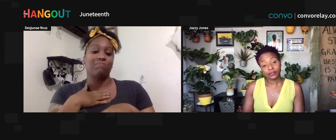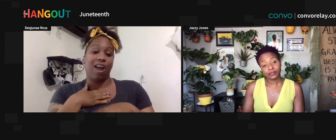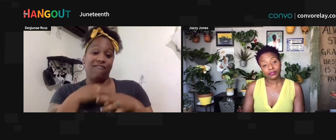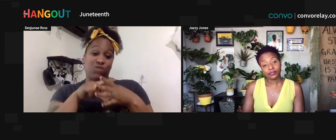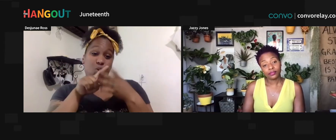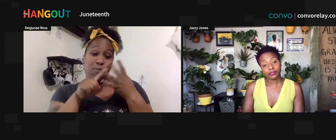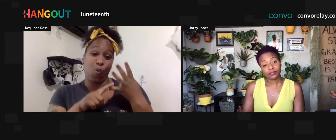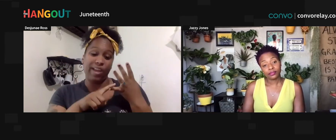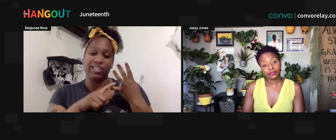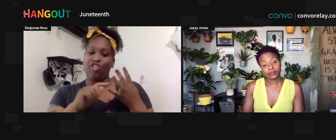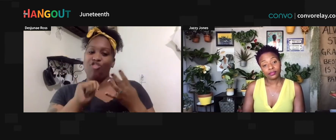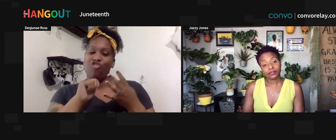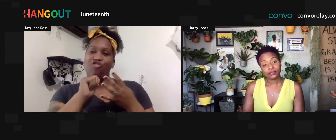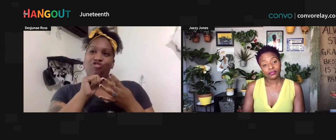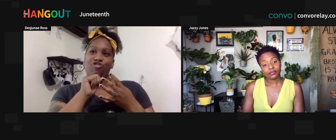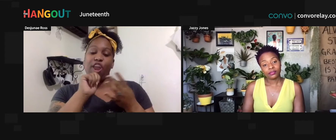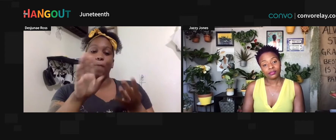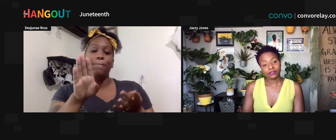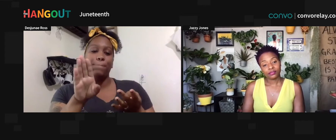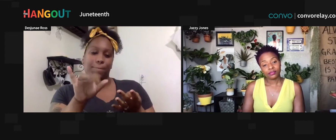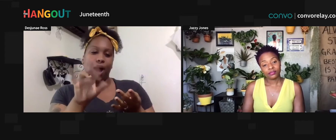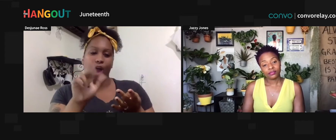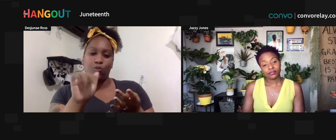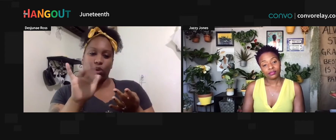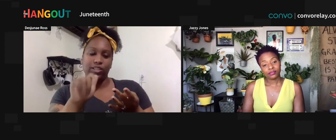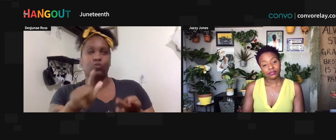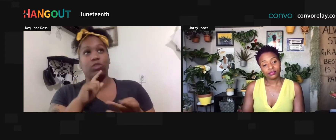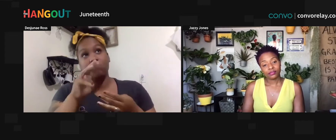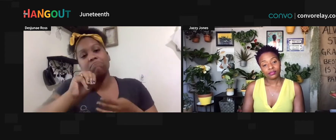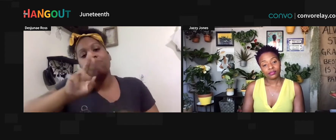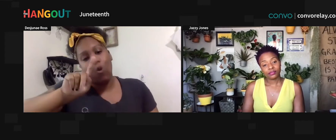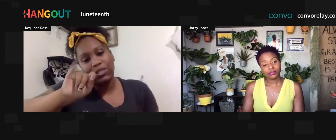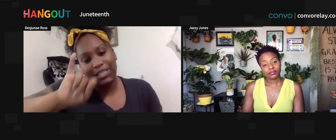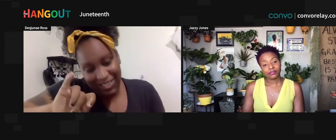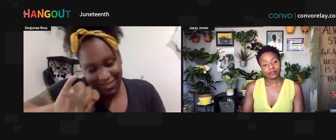That's a rich question. With my four boys,